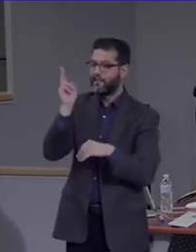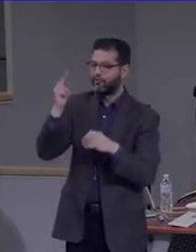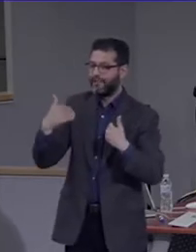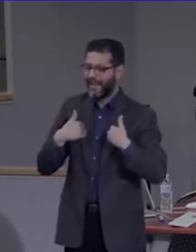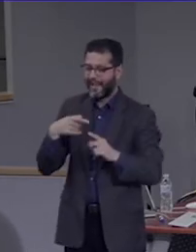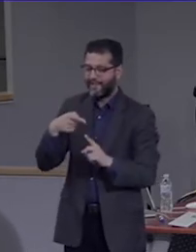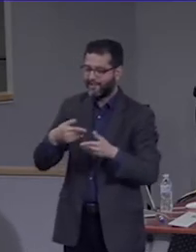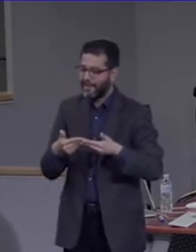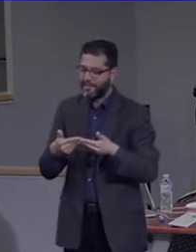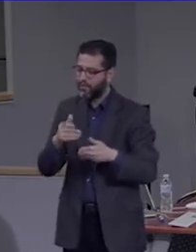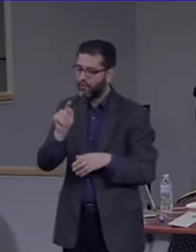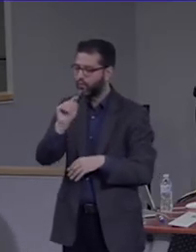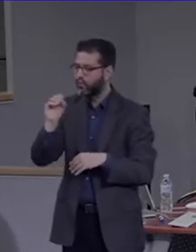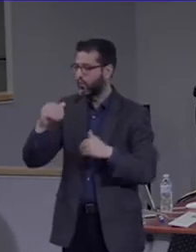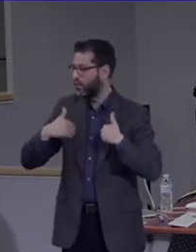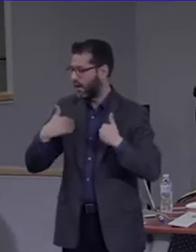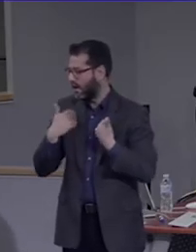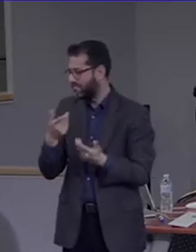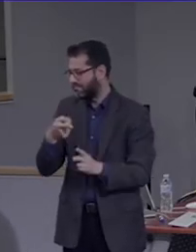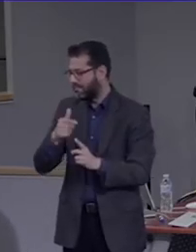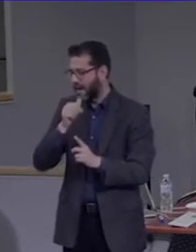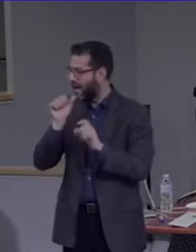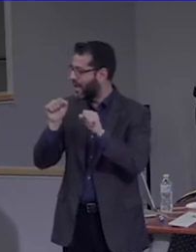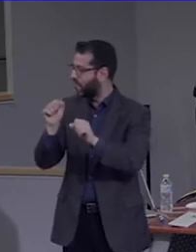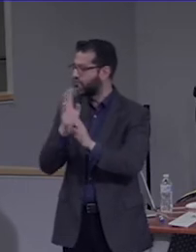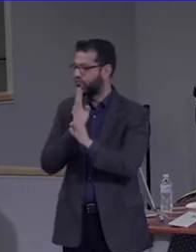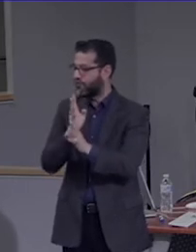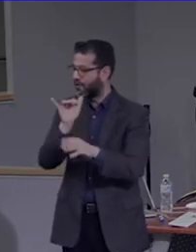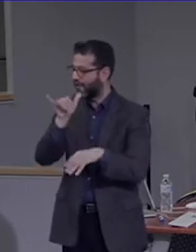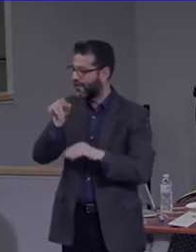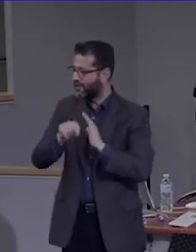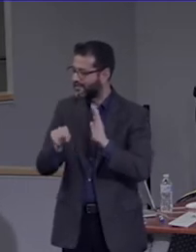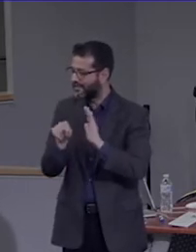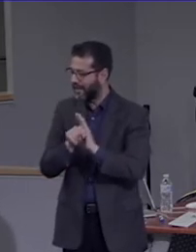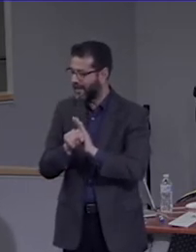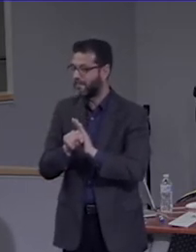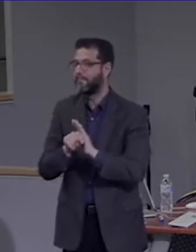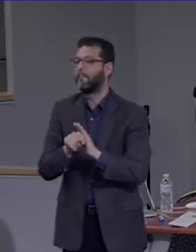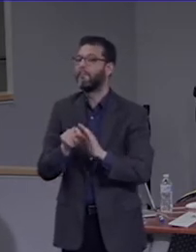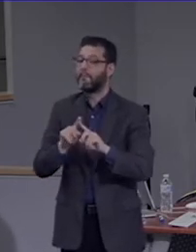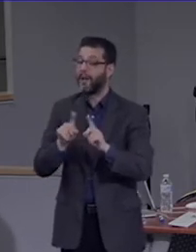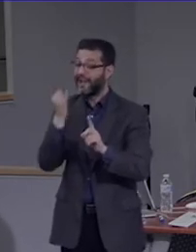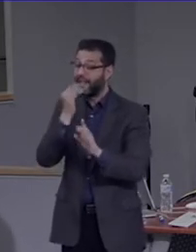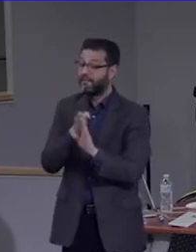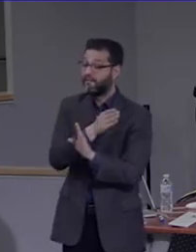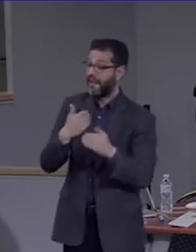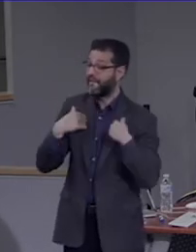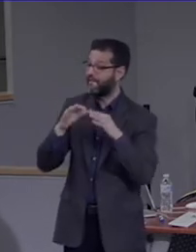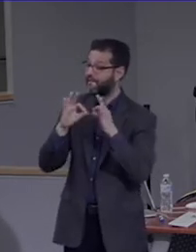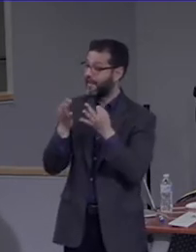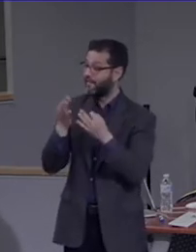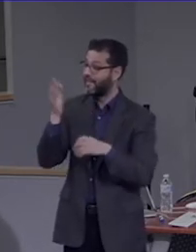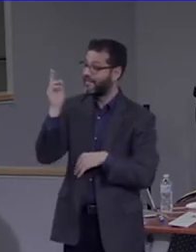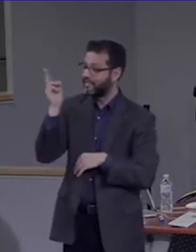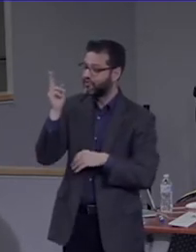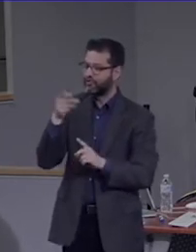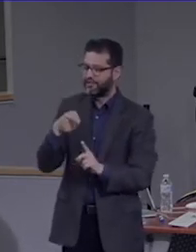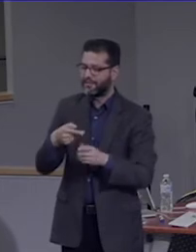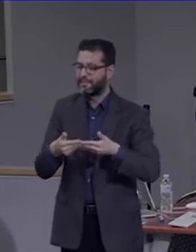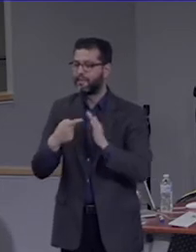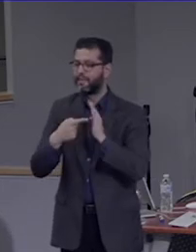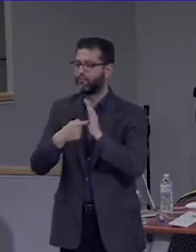problems they're not really talking very much at this point that they show atypical